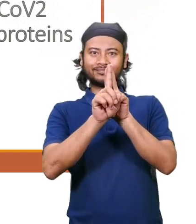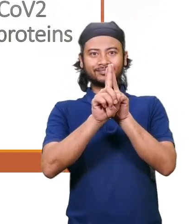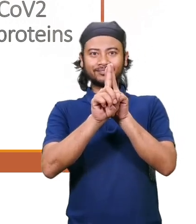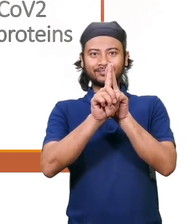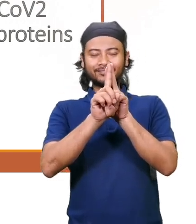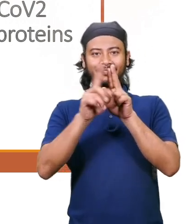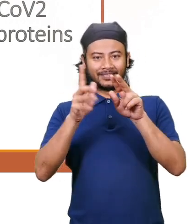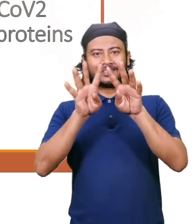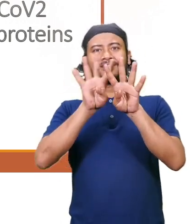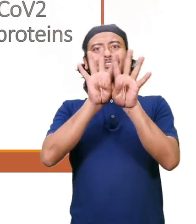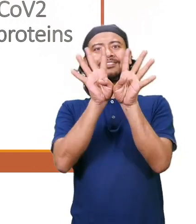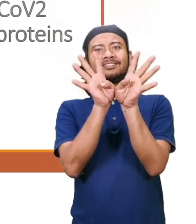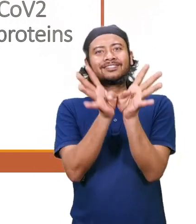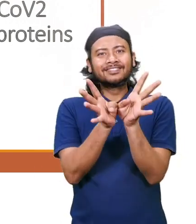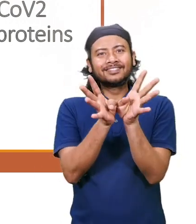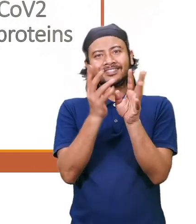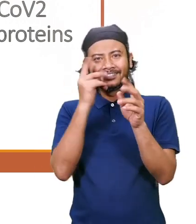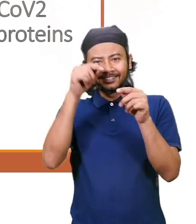SARS-CoV-2 virus, such as